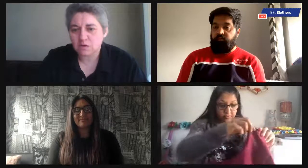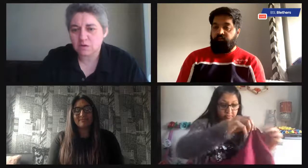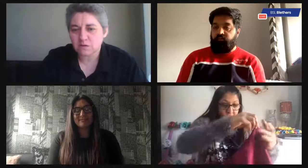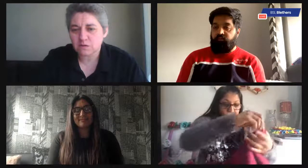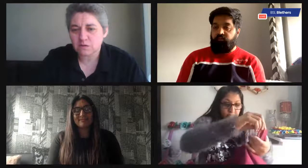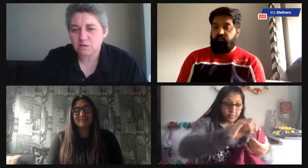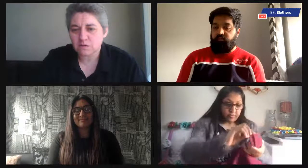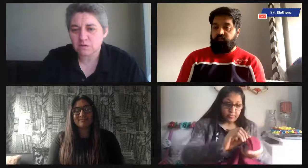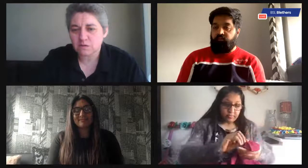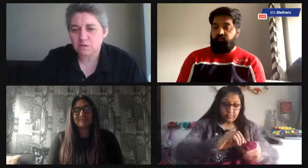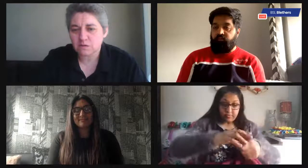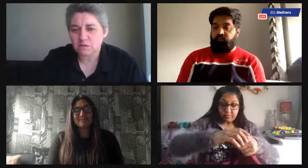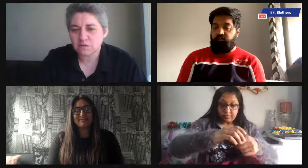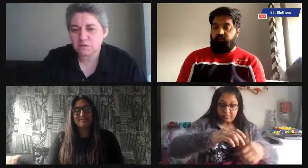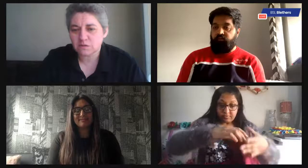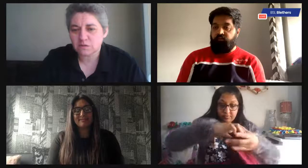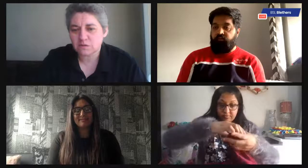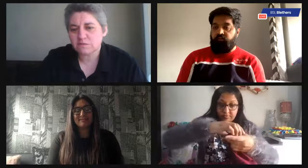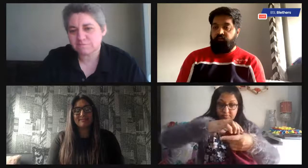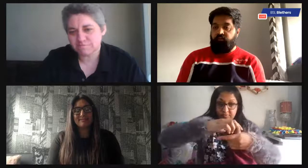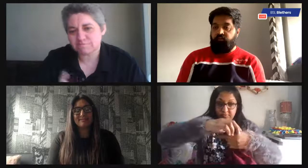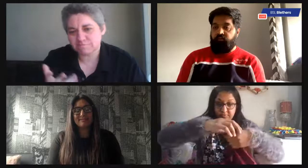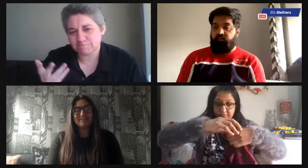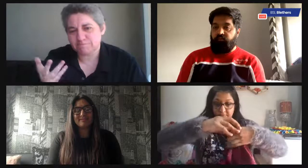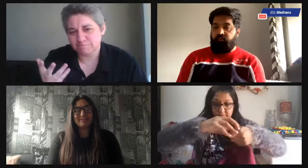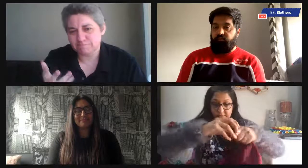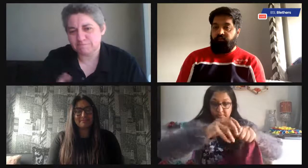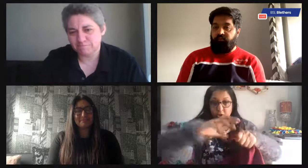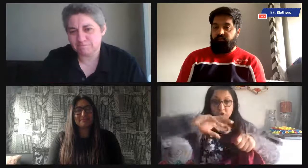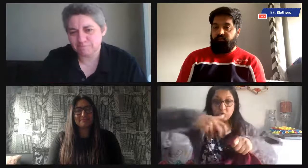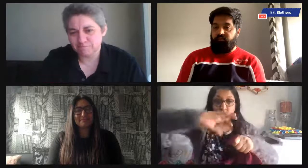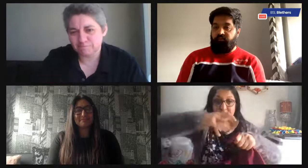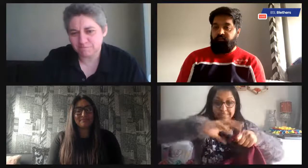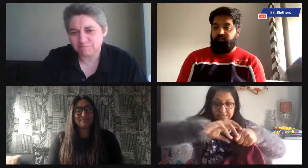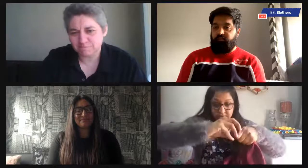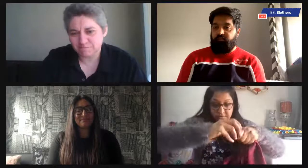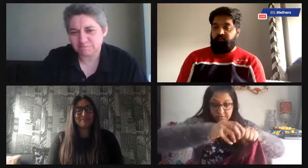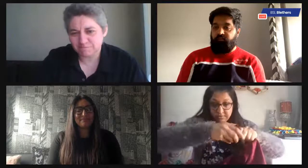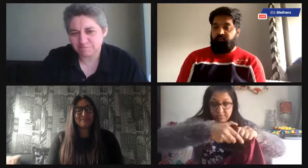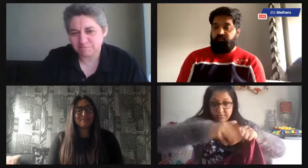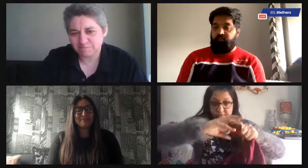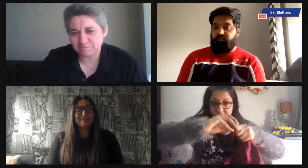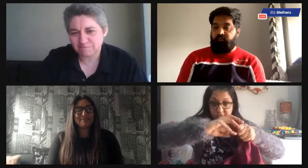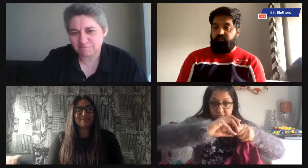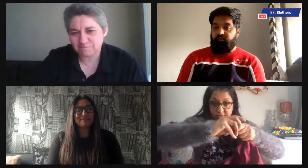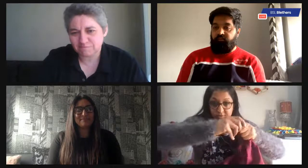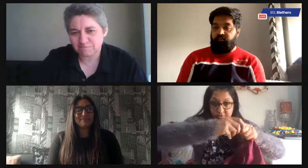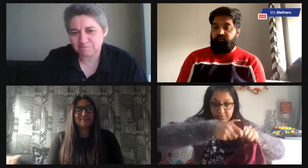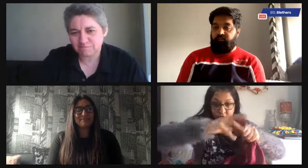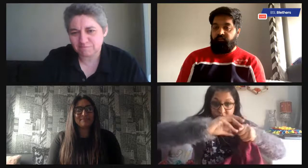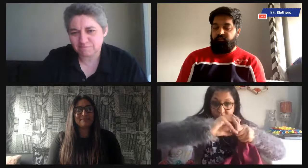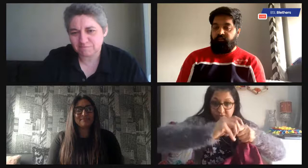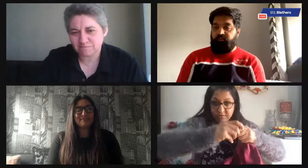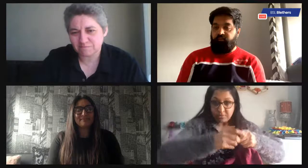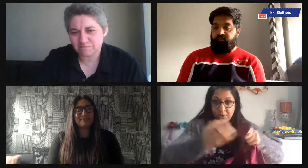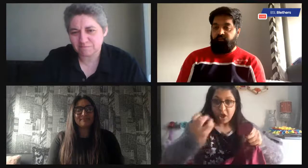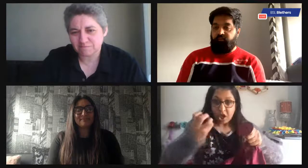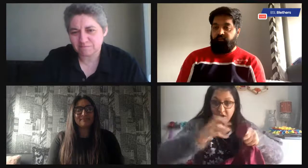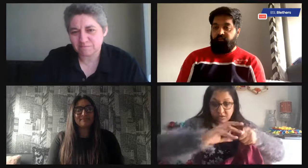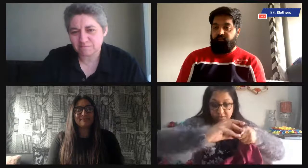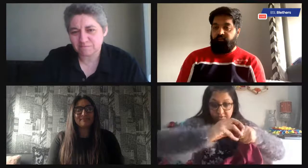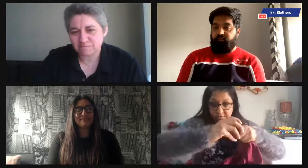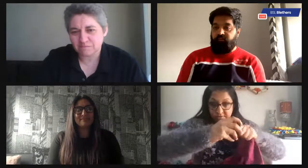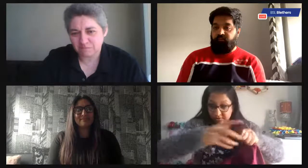almost like a big hoop earring. She puts that the material around it, twists it tight so it's nice and